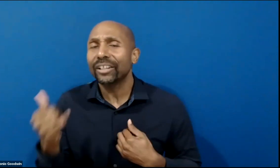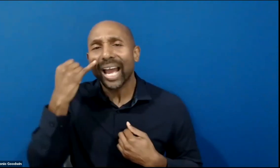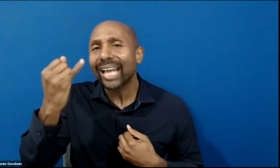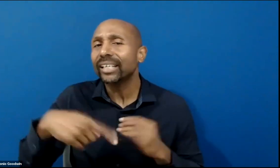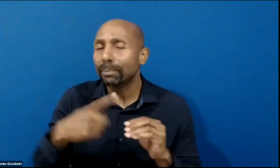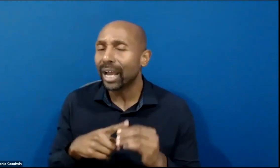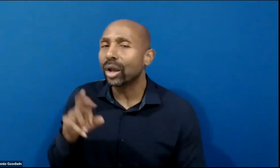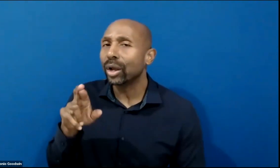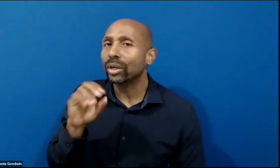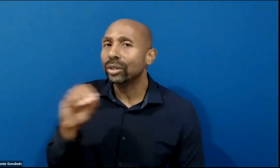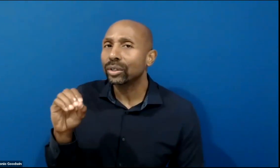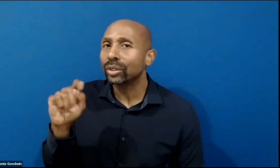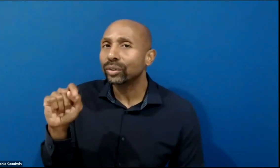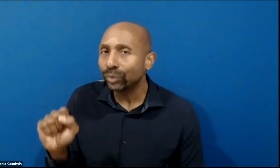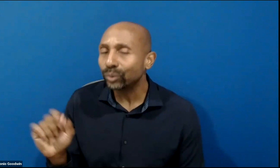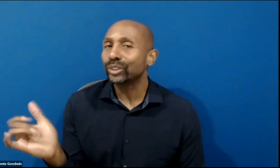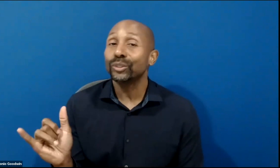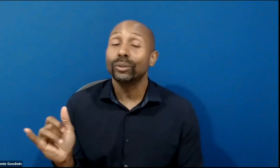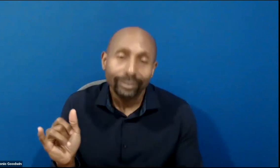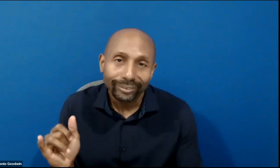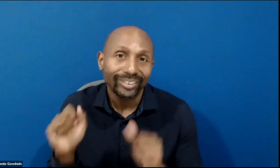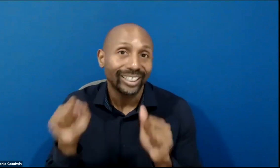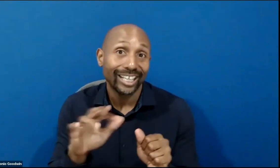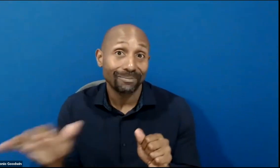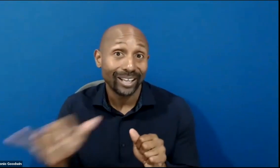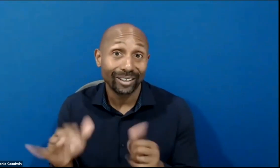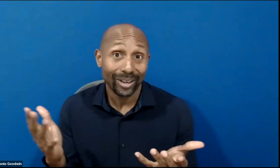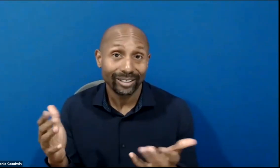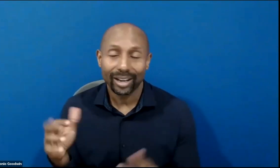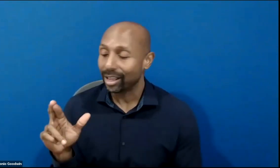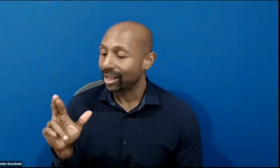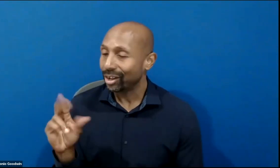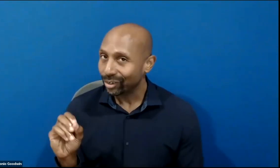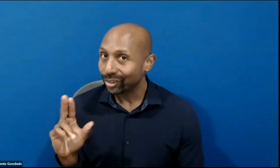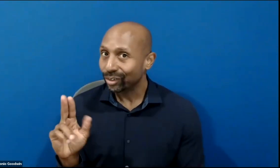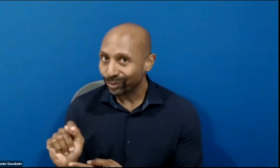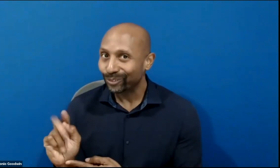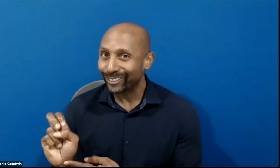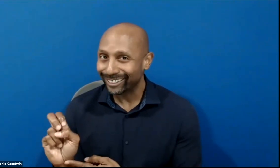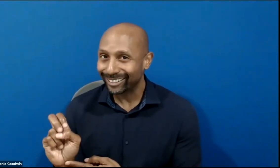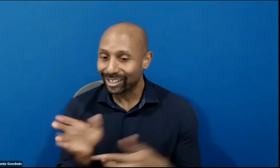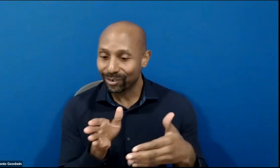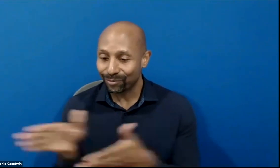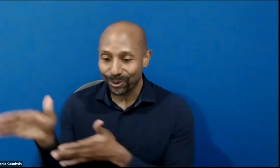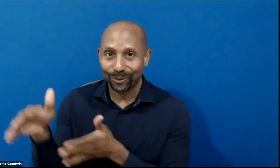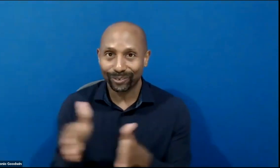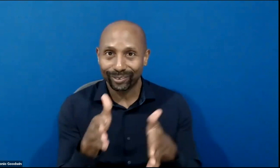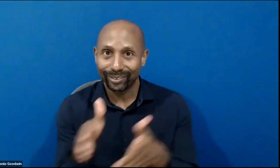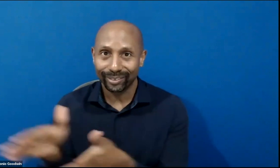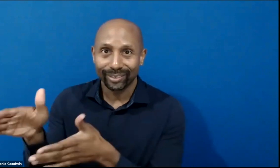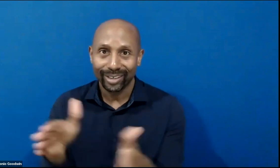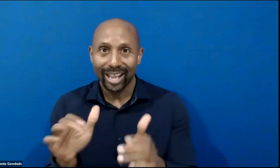Sometimes people use routes, but the roots that we take through community and with folks around